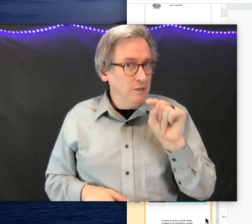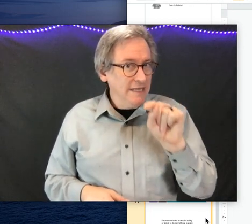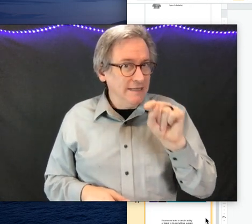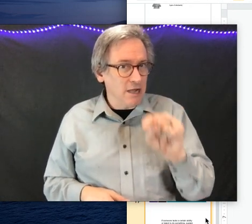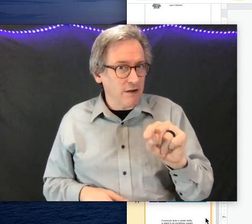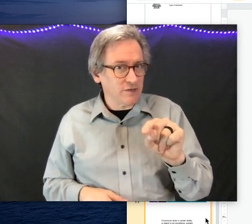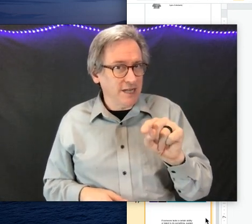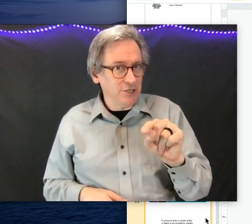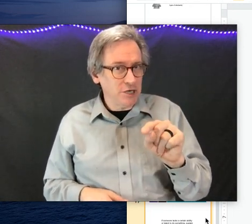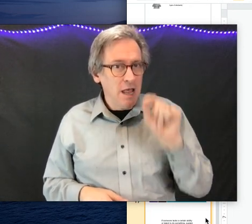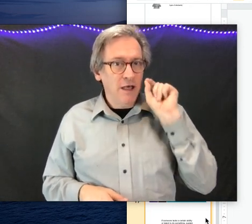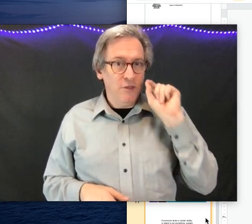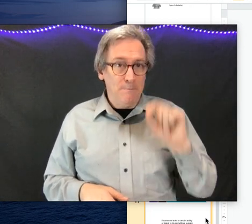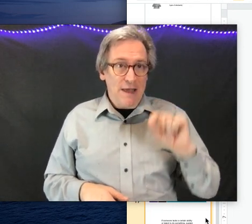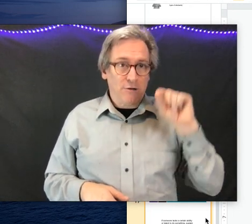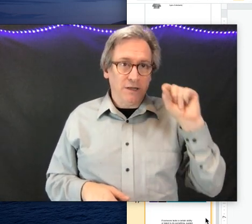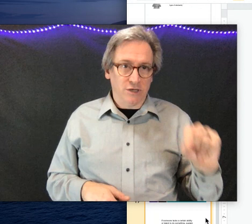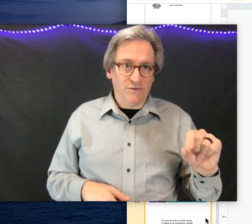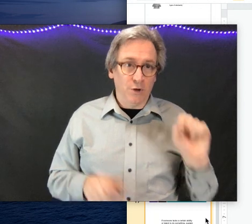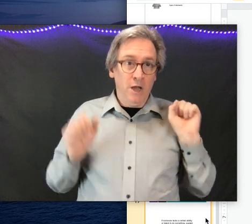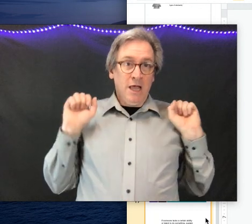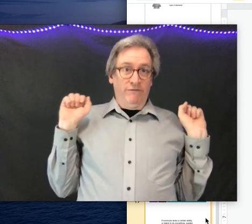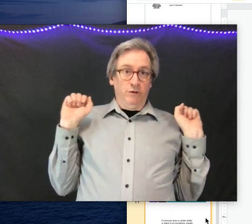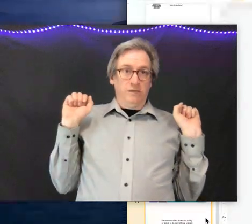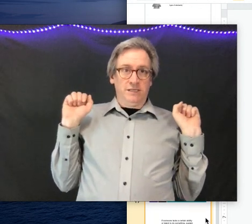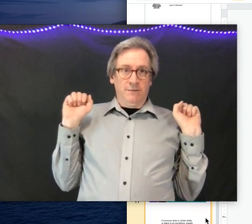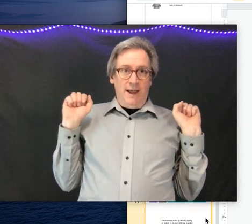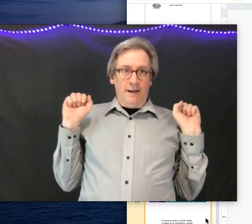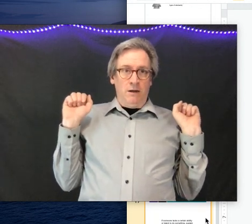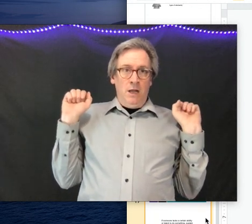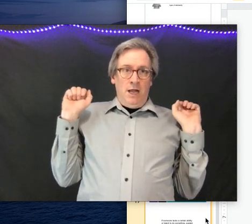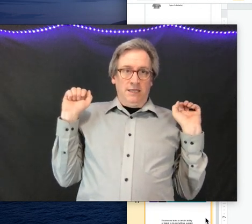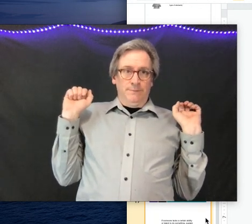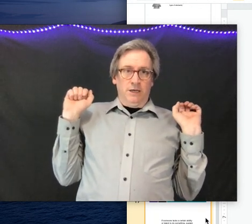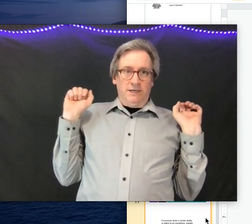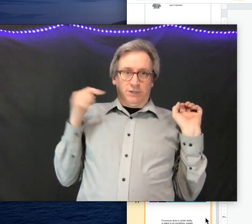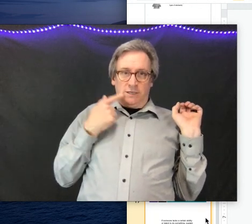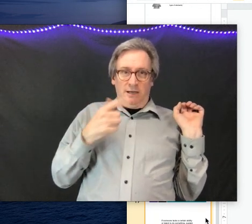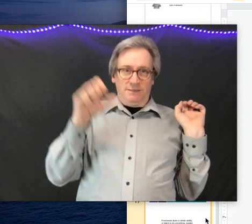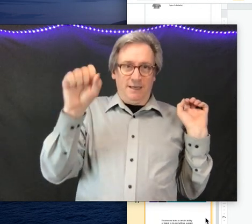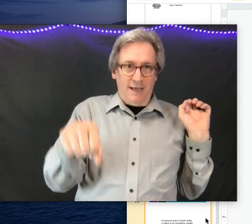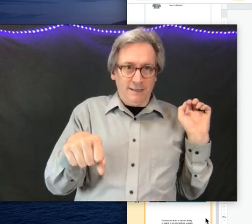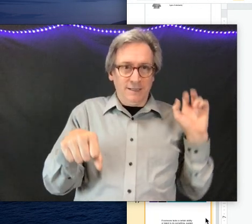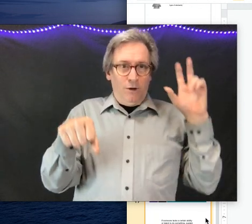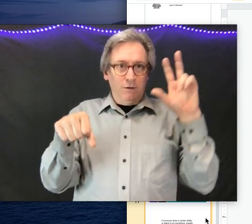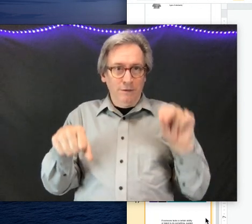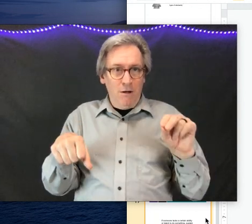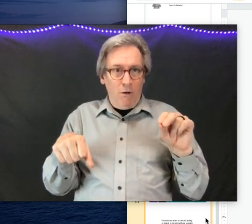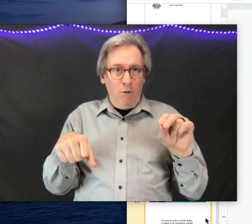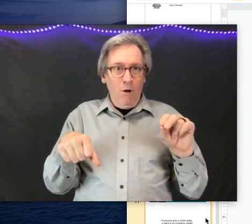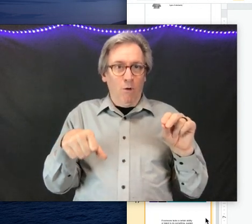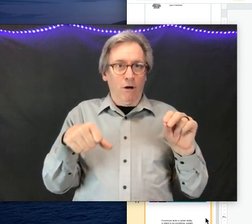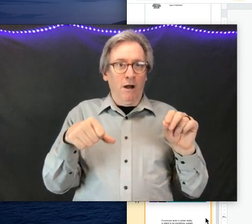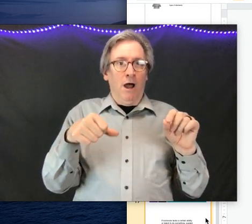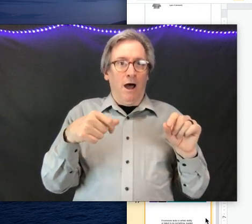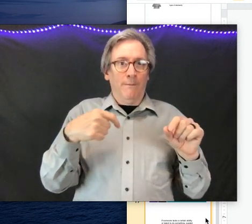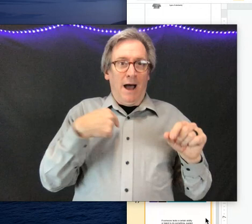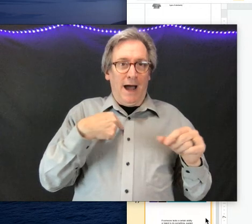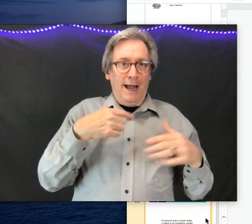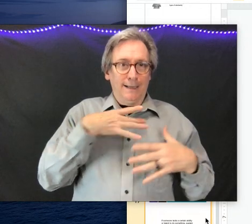more you lead the conversation, the better it looks for you. If you just sit back and go, "Ask me a question, I'll say yes or no,"